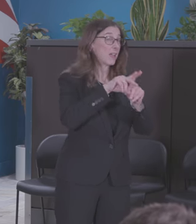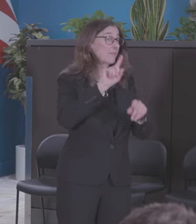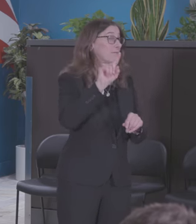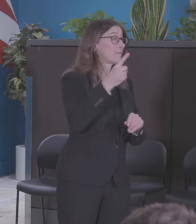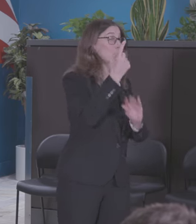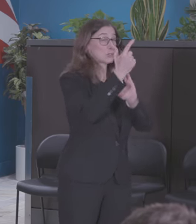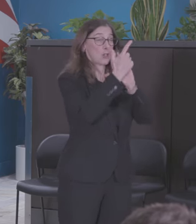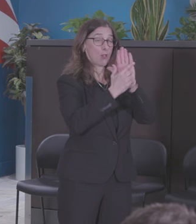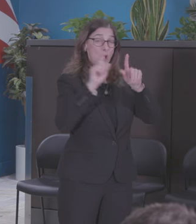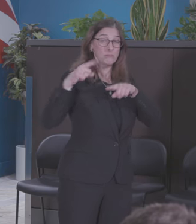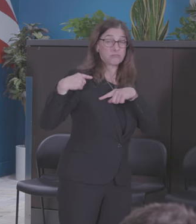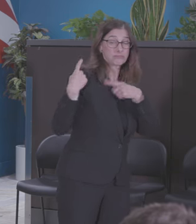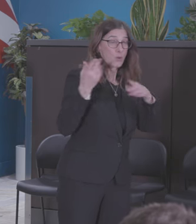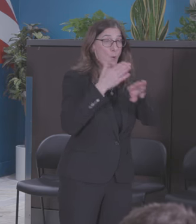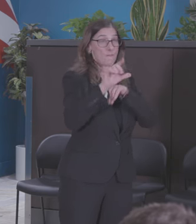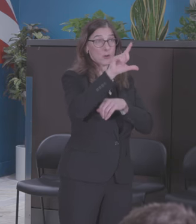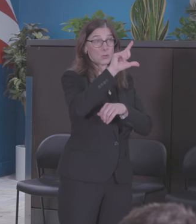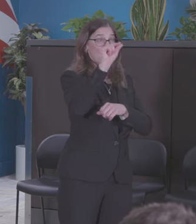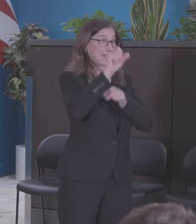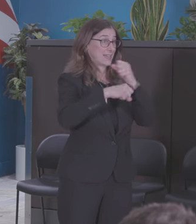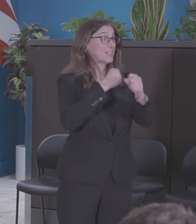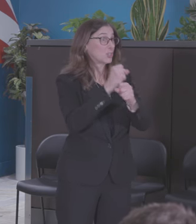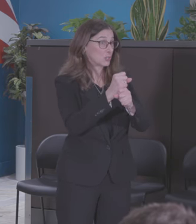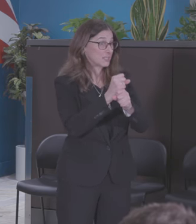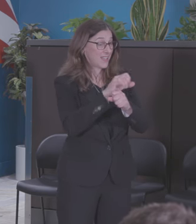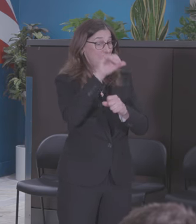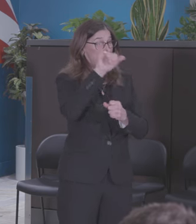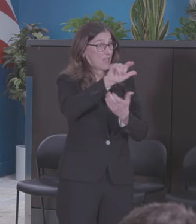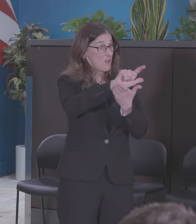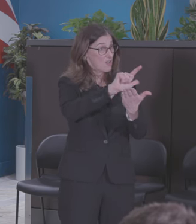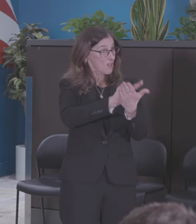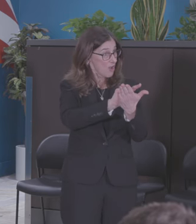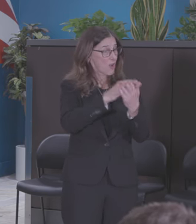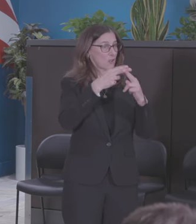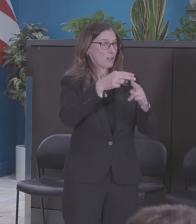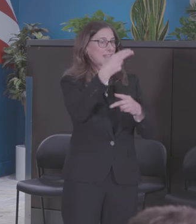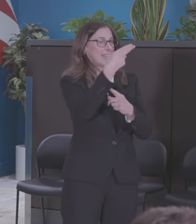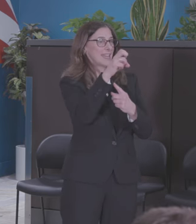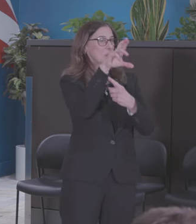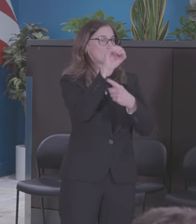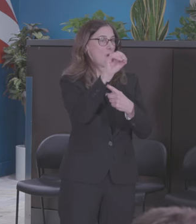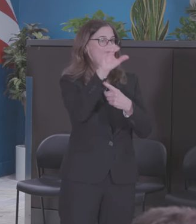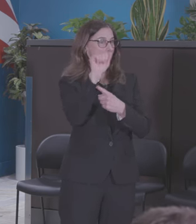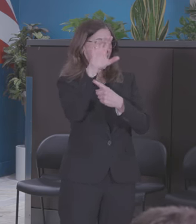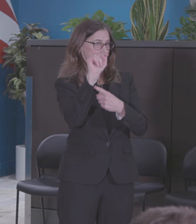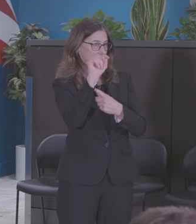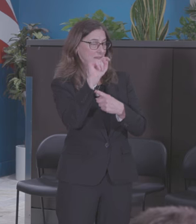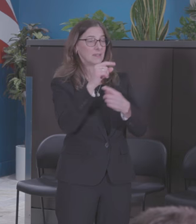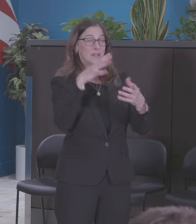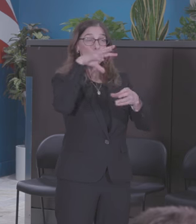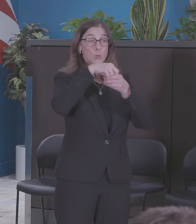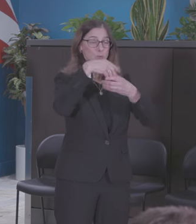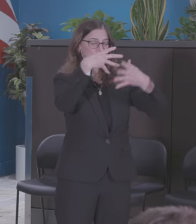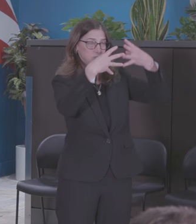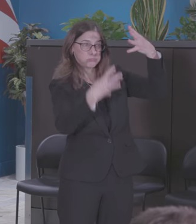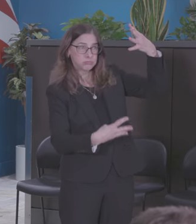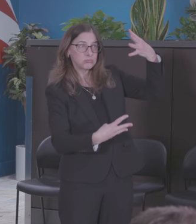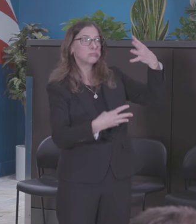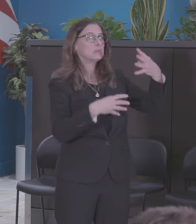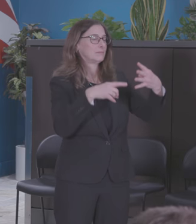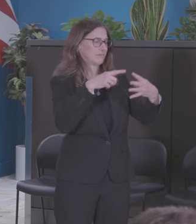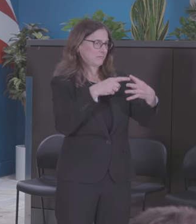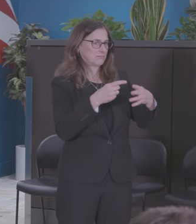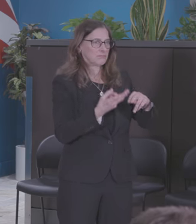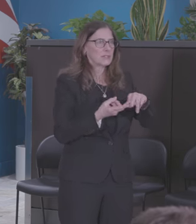years. It would increase the disabled veteran annuity, expand access to mental health services, remove the fee for